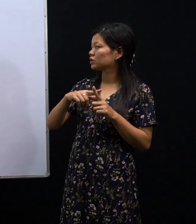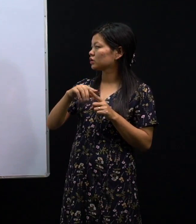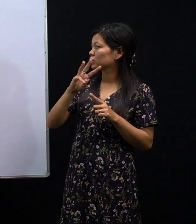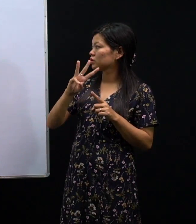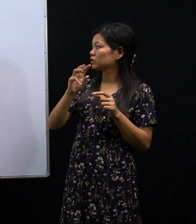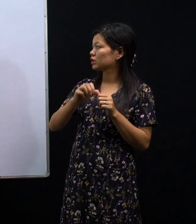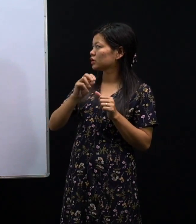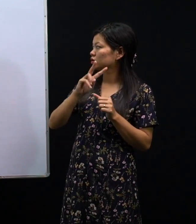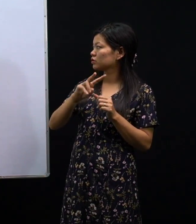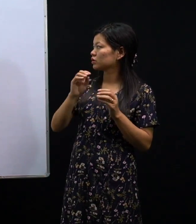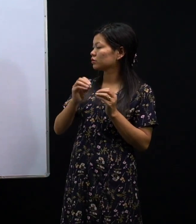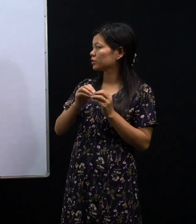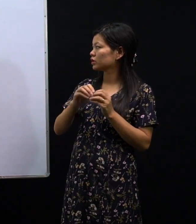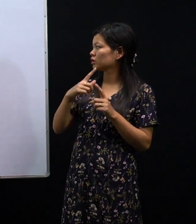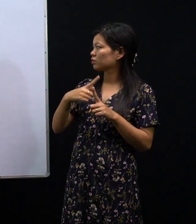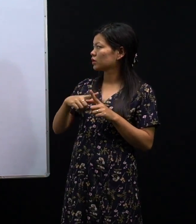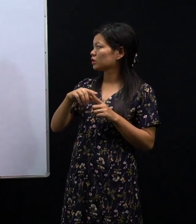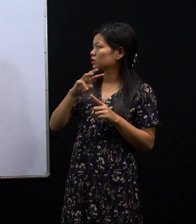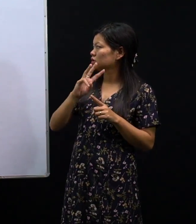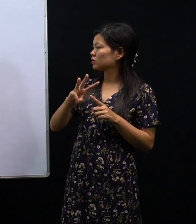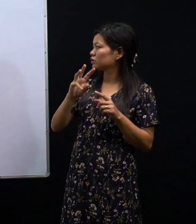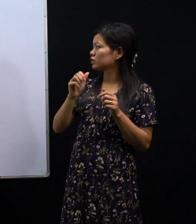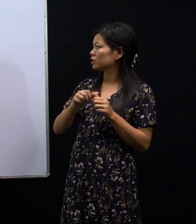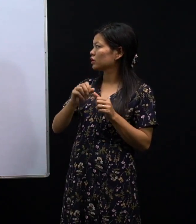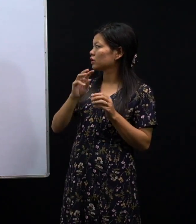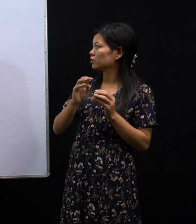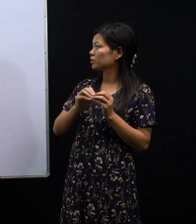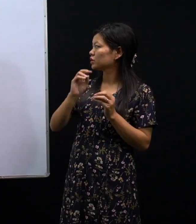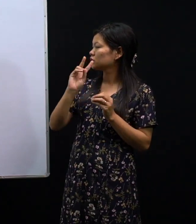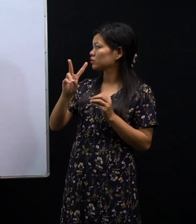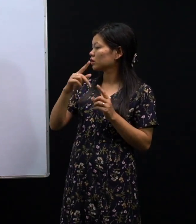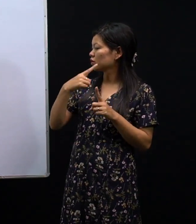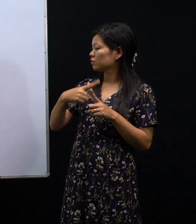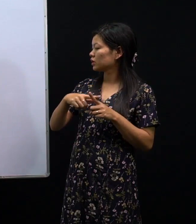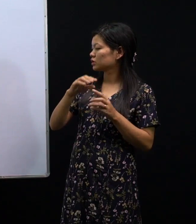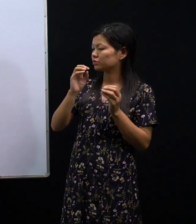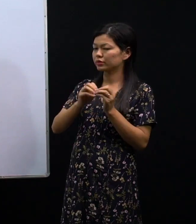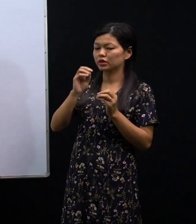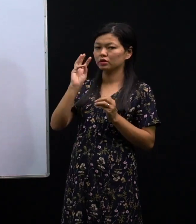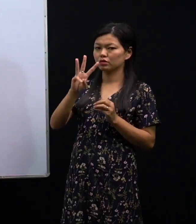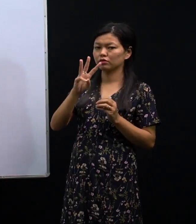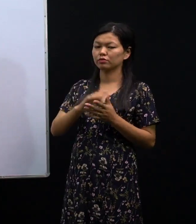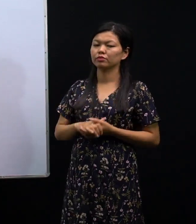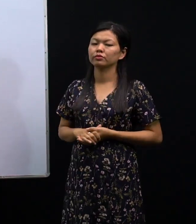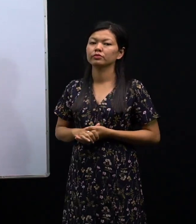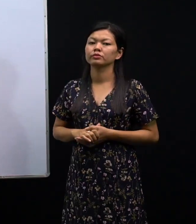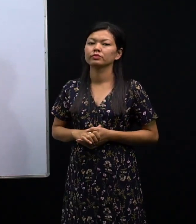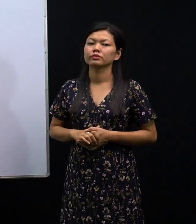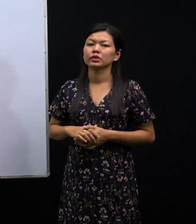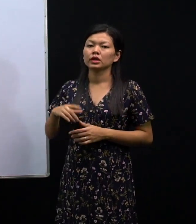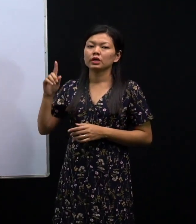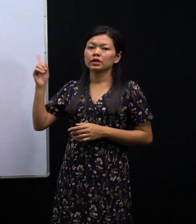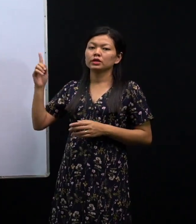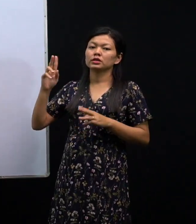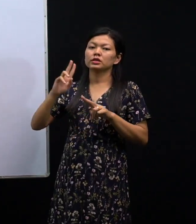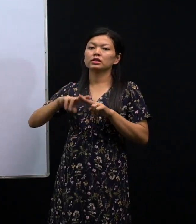3a square b plus 3ab square plus b cube. That way you have